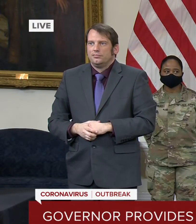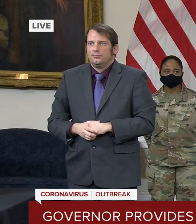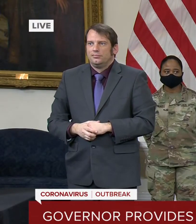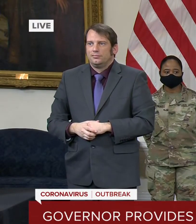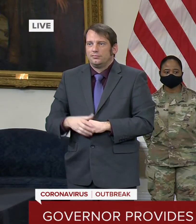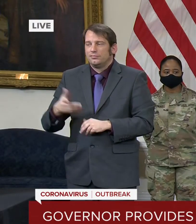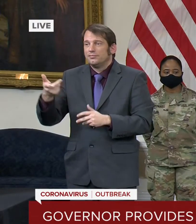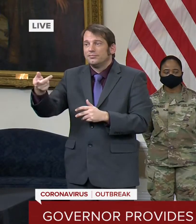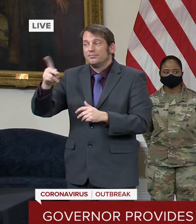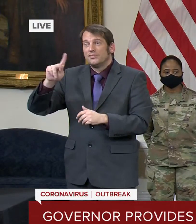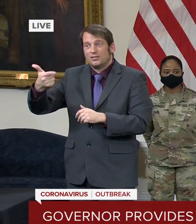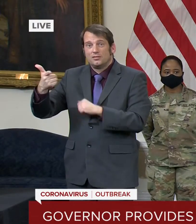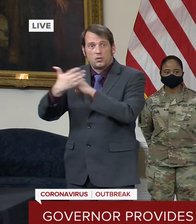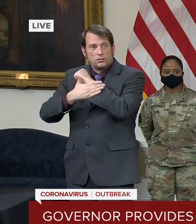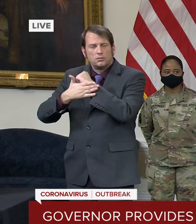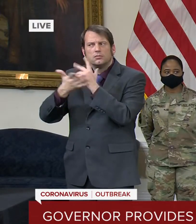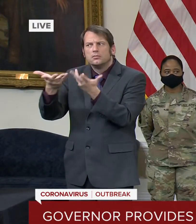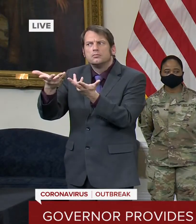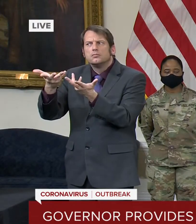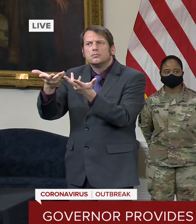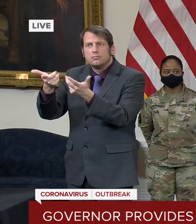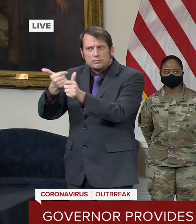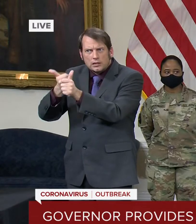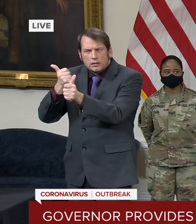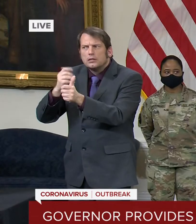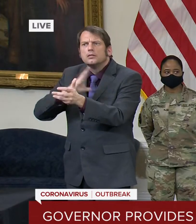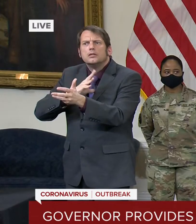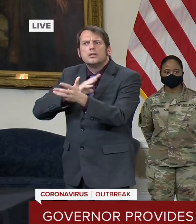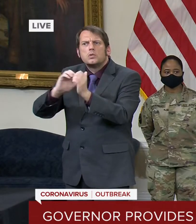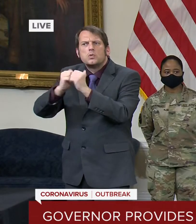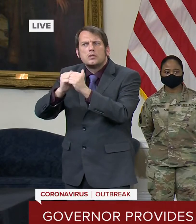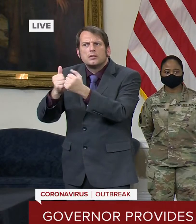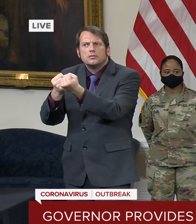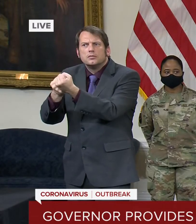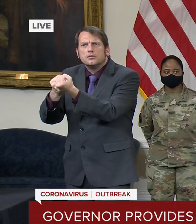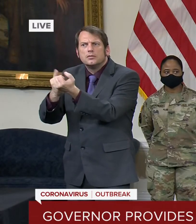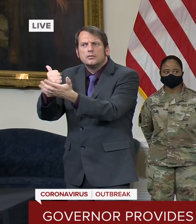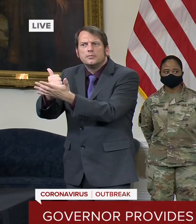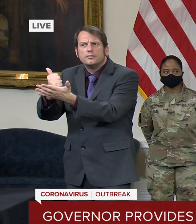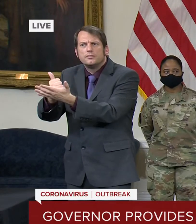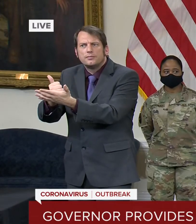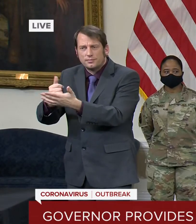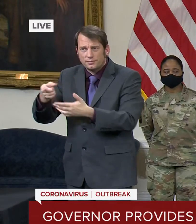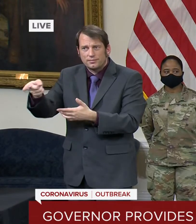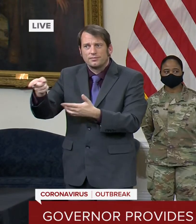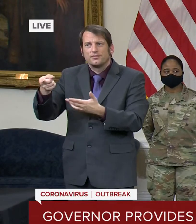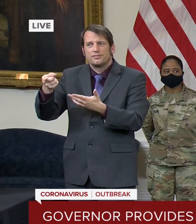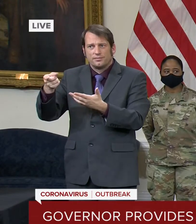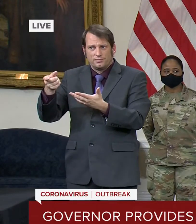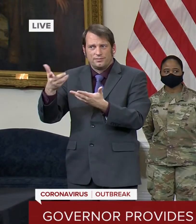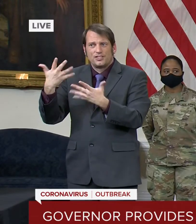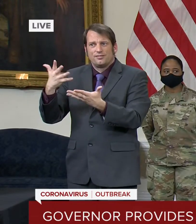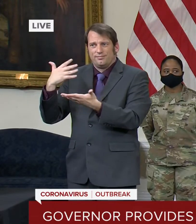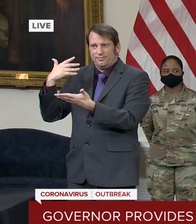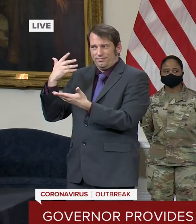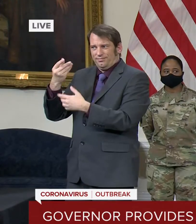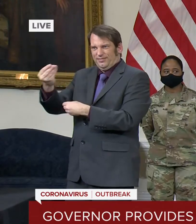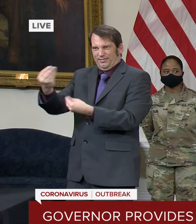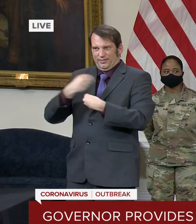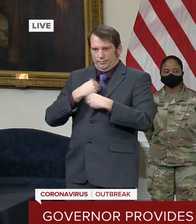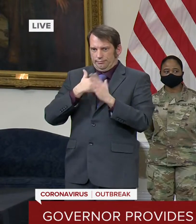help? We have days of asking them. They provided us with a list of 2,000 names that had pre-registered